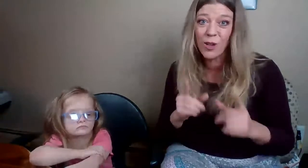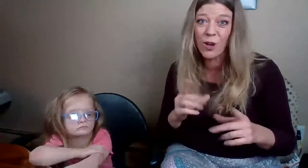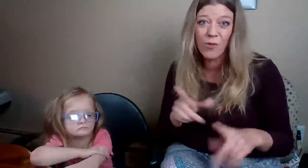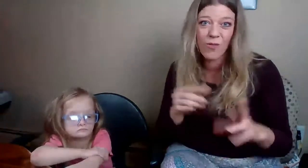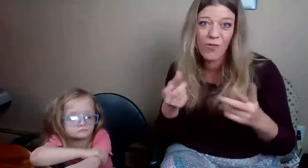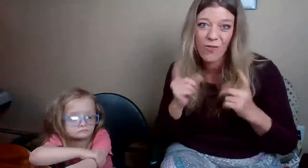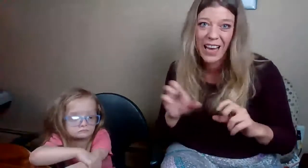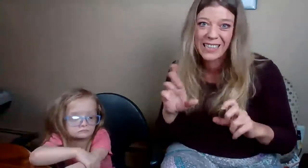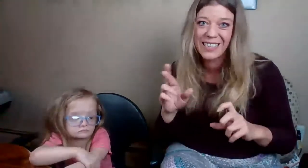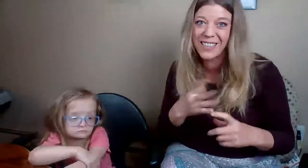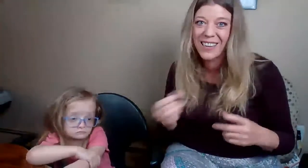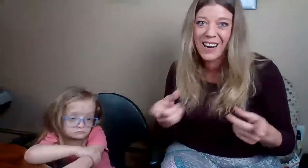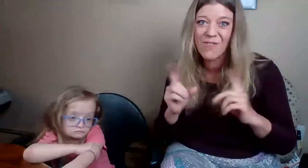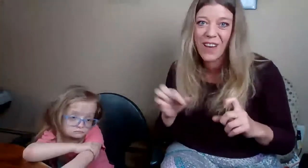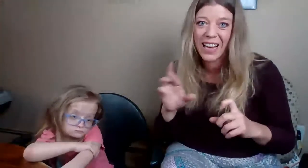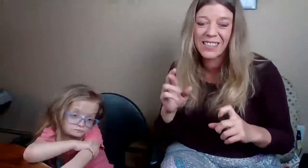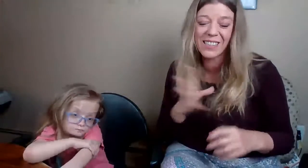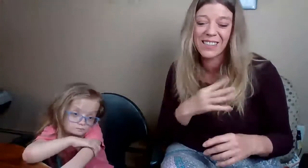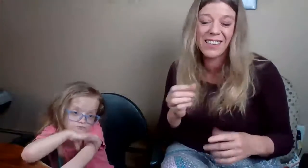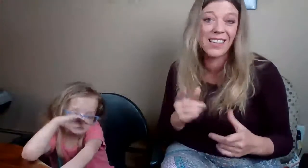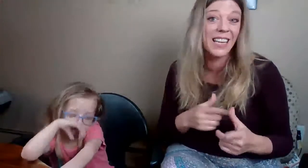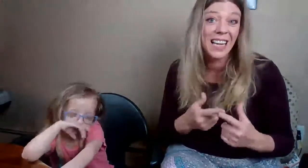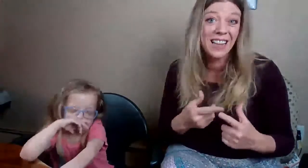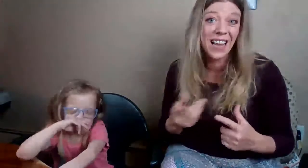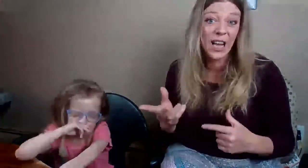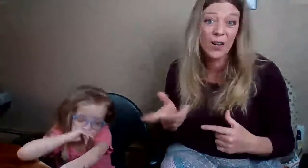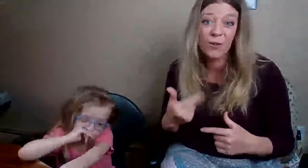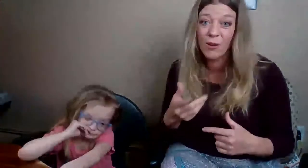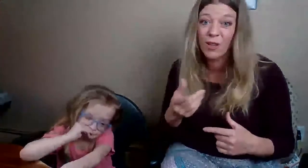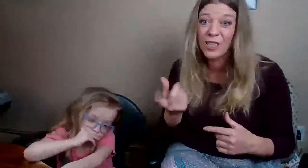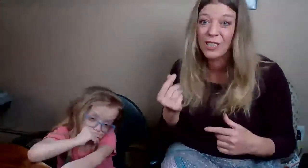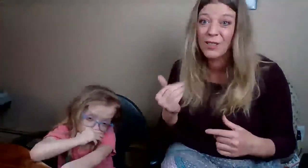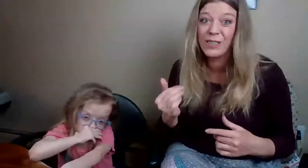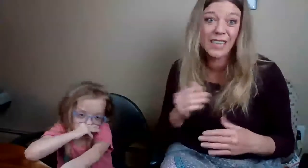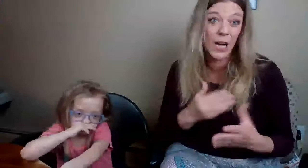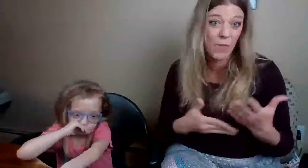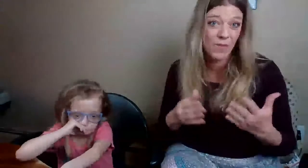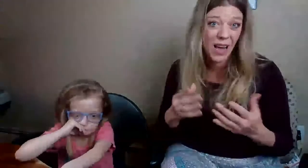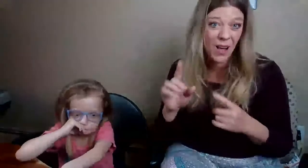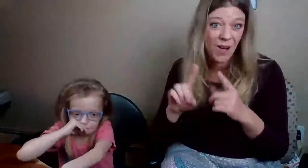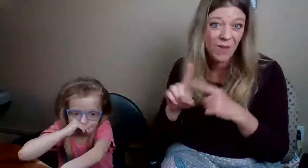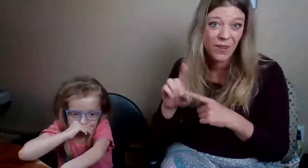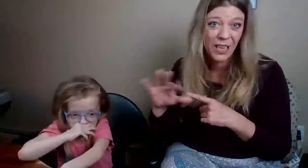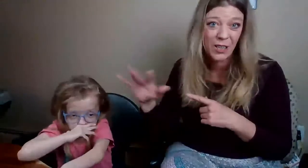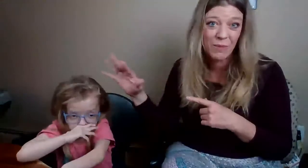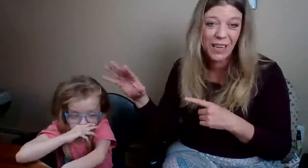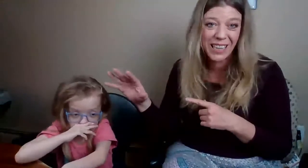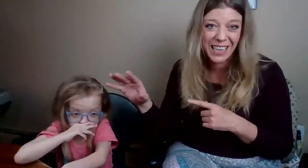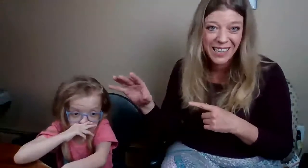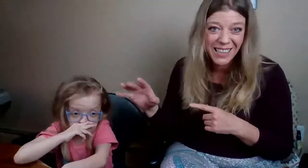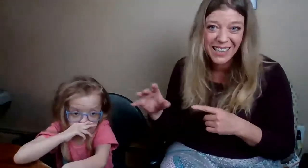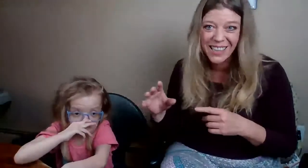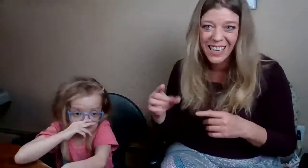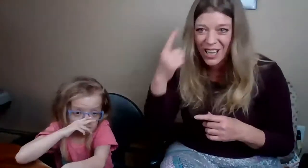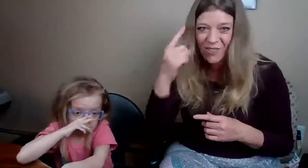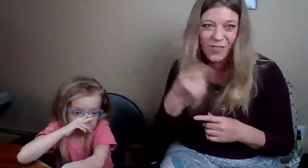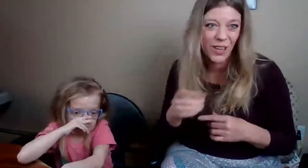go faster and faster, and then we will do some finger spelling for